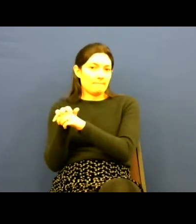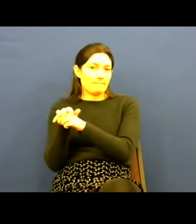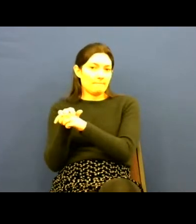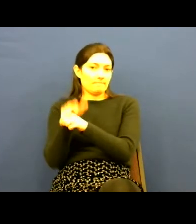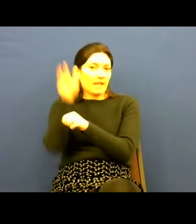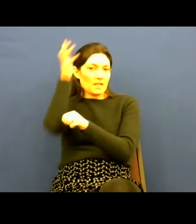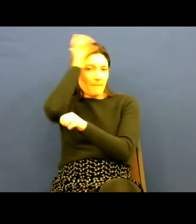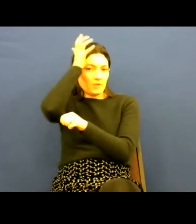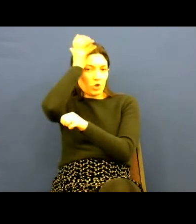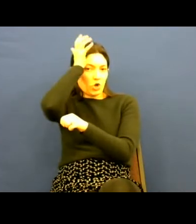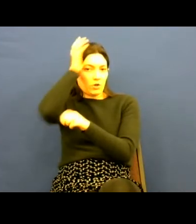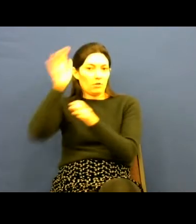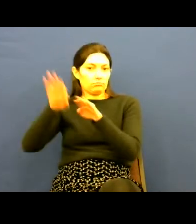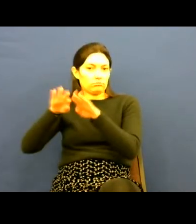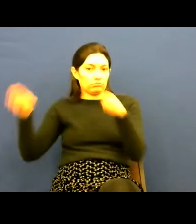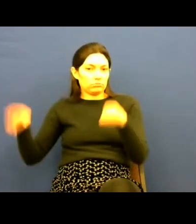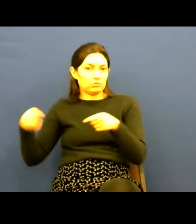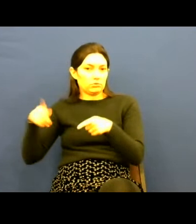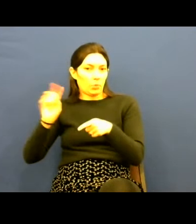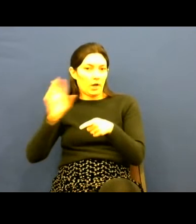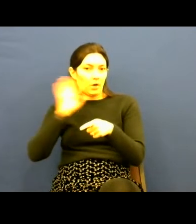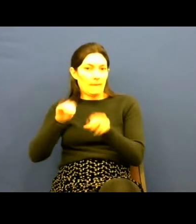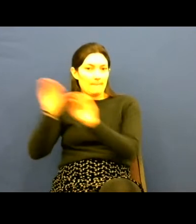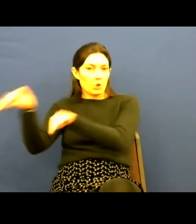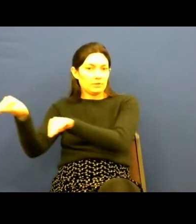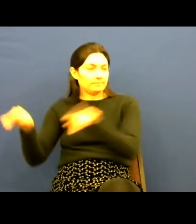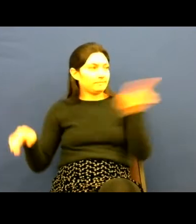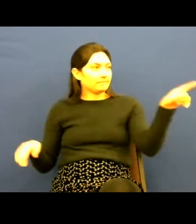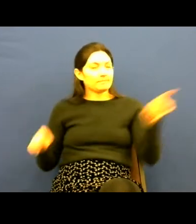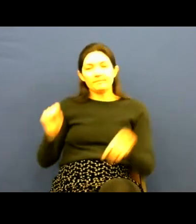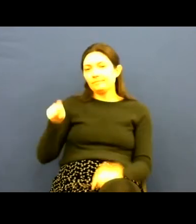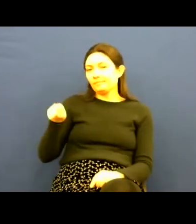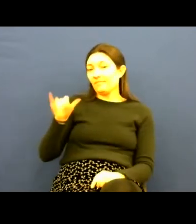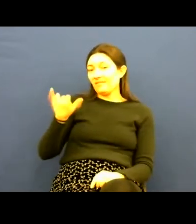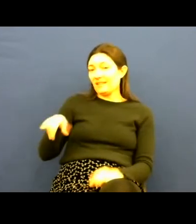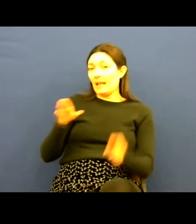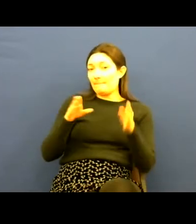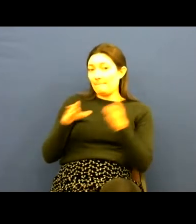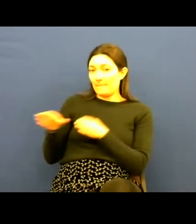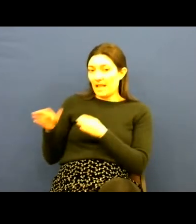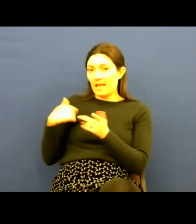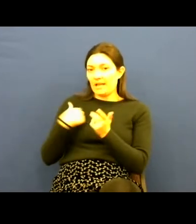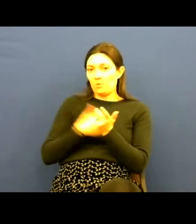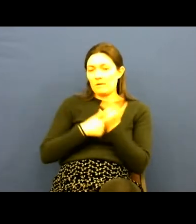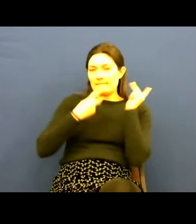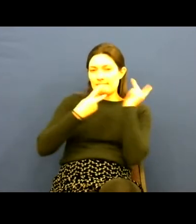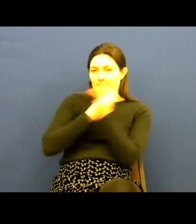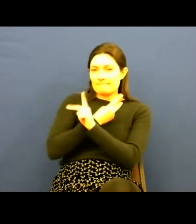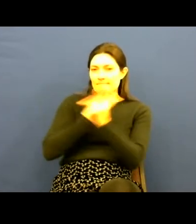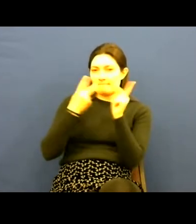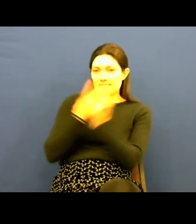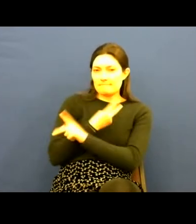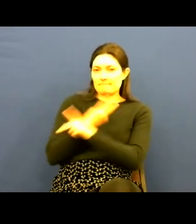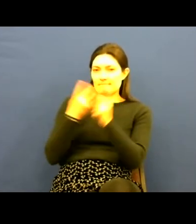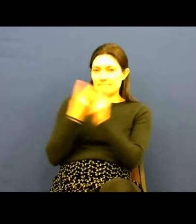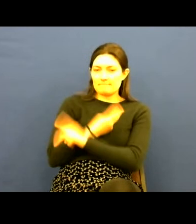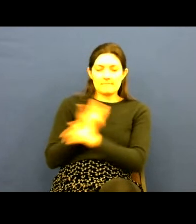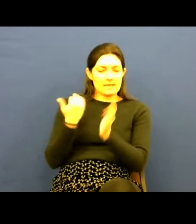dumpster enclosure. Yeah, this plan is one that we have worked over and over and over again, and